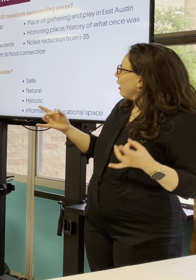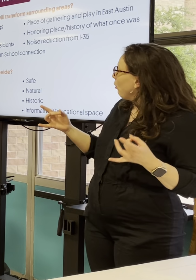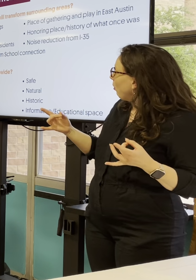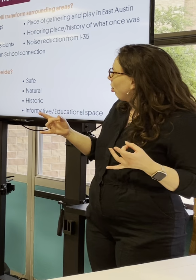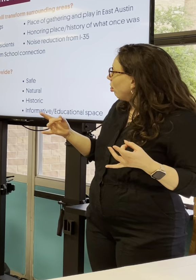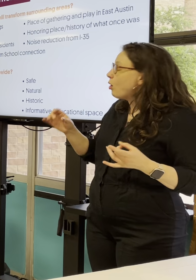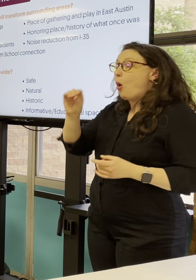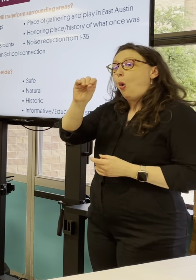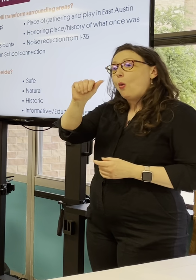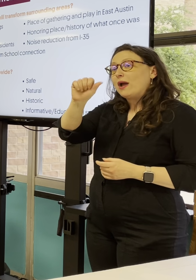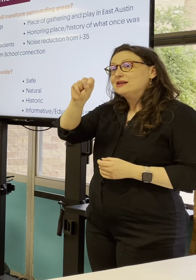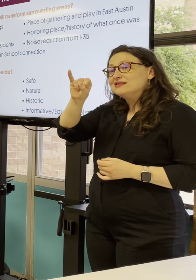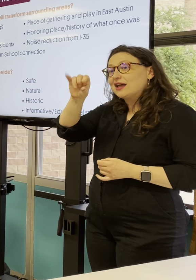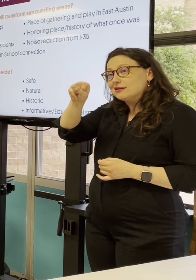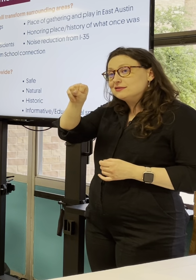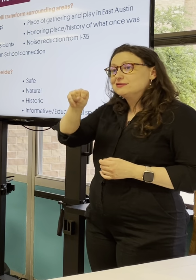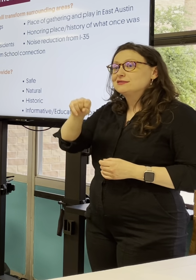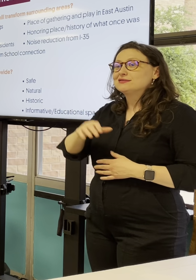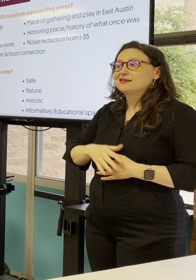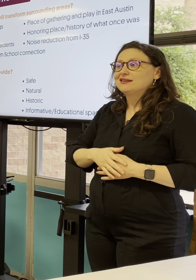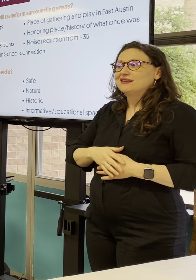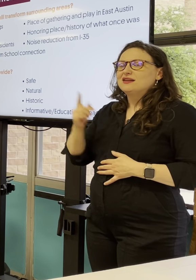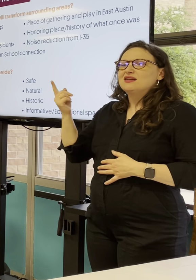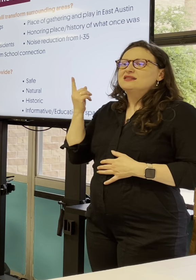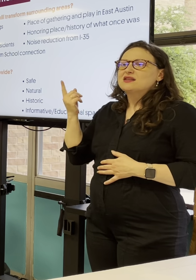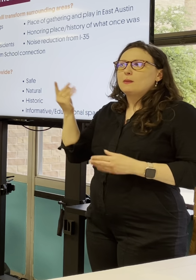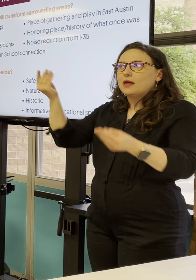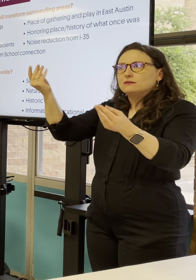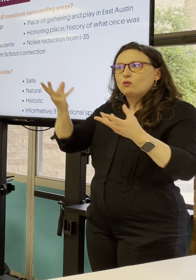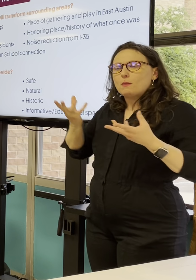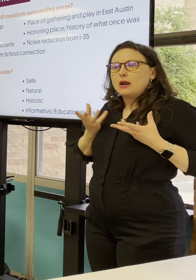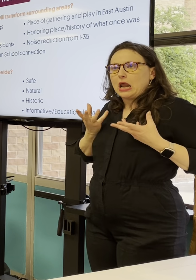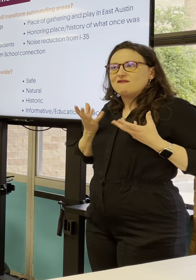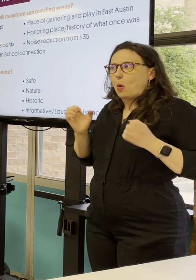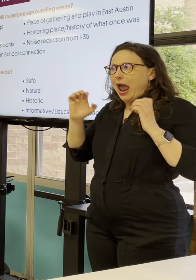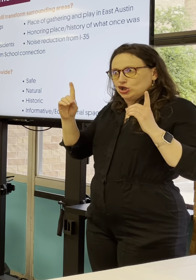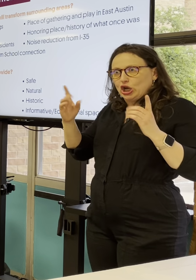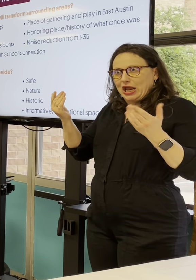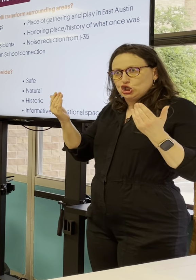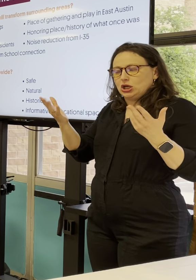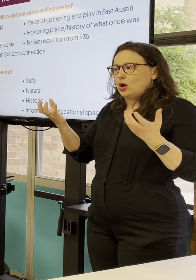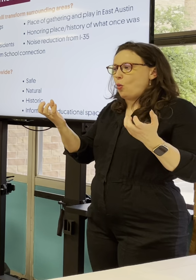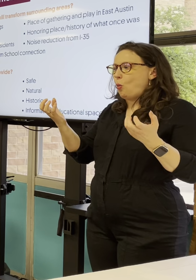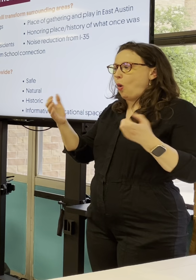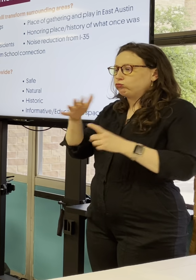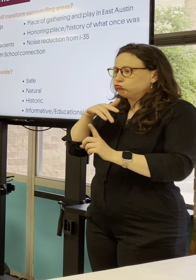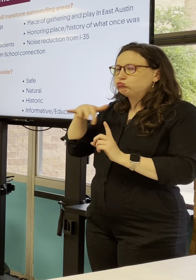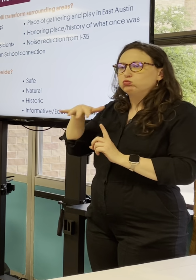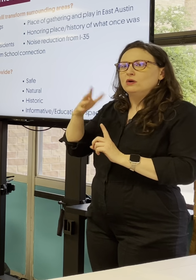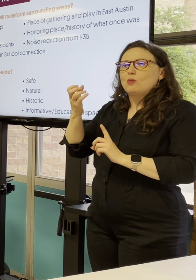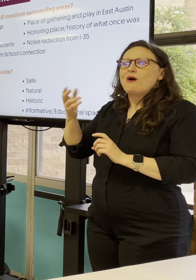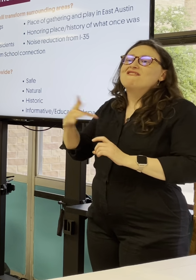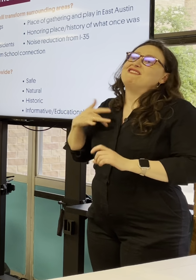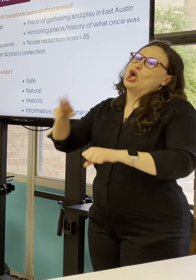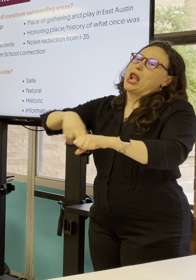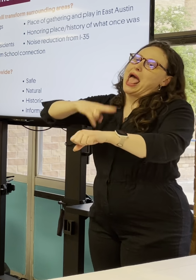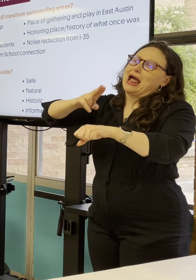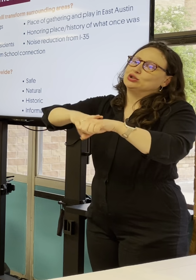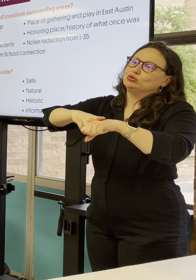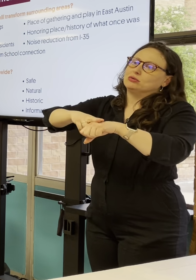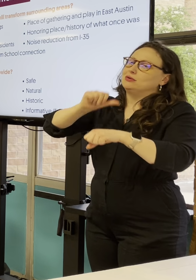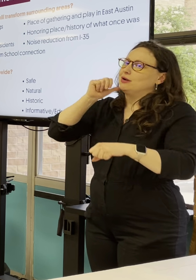an oasis. You want it to be something that's informative as well as an educational space. You want it to feel natural, that it